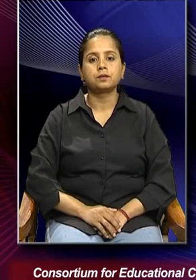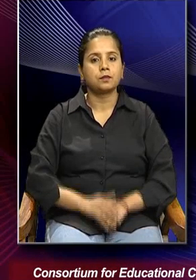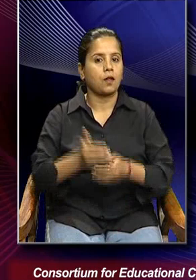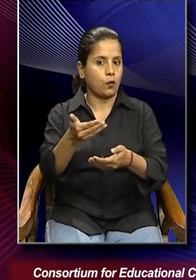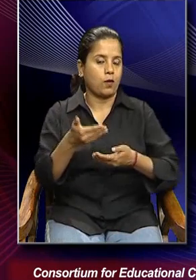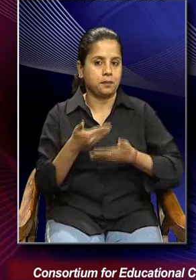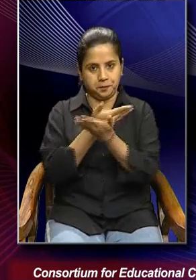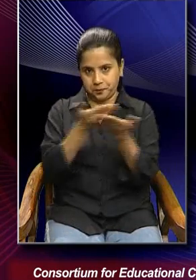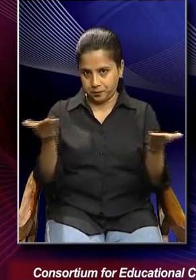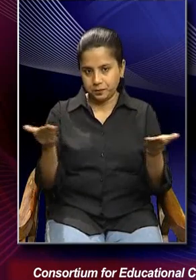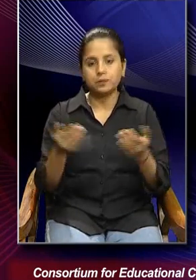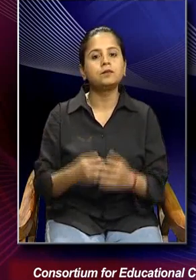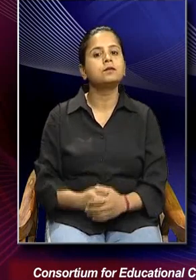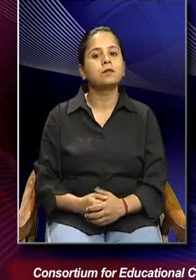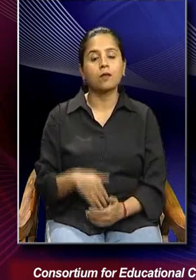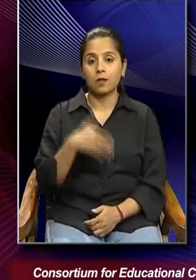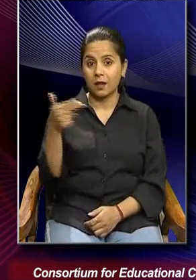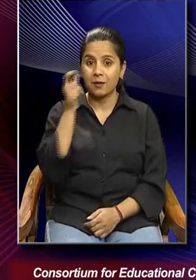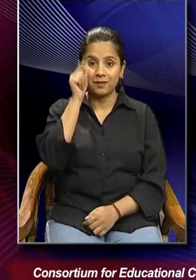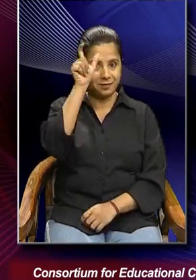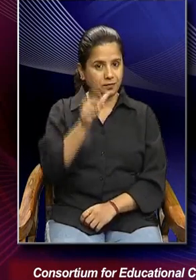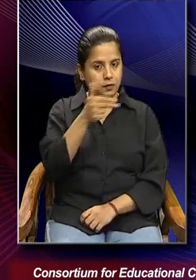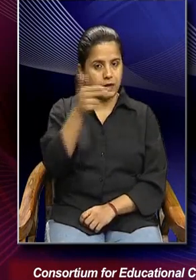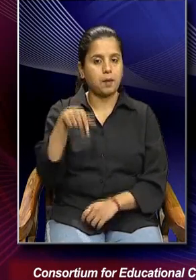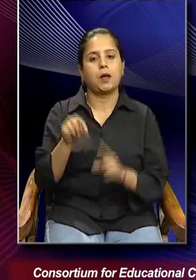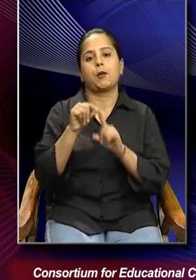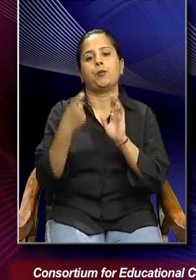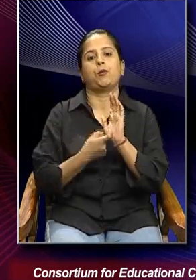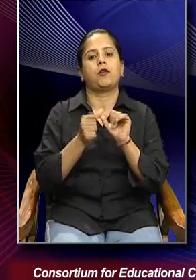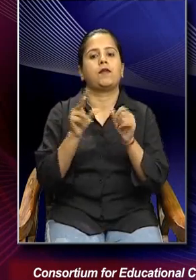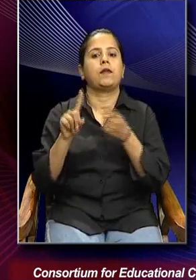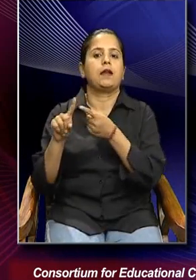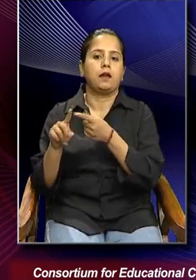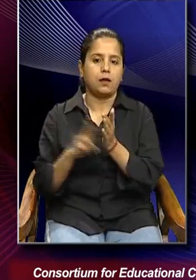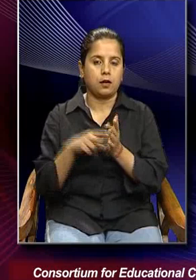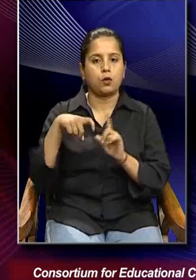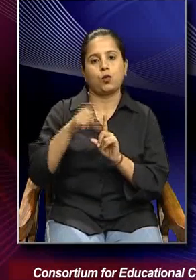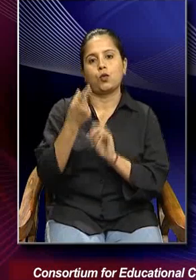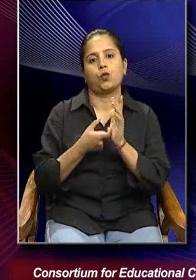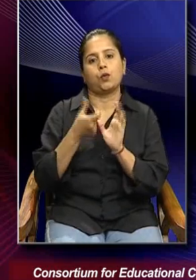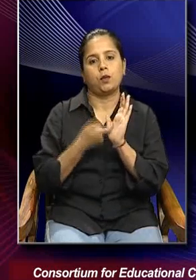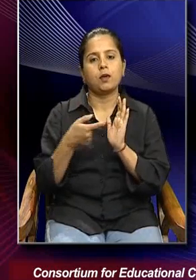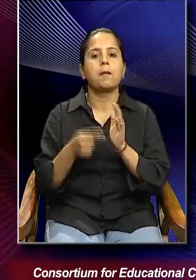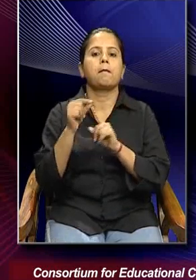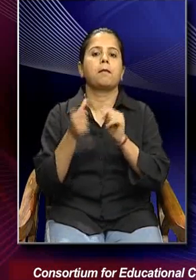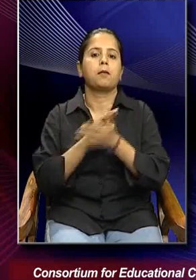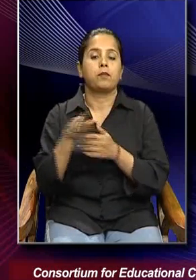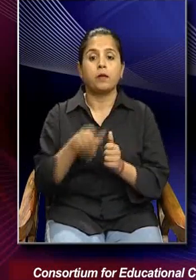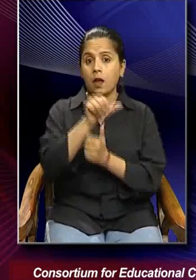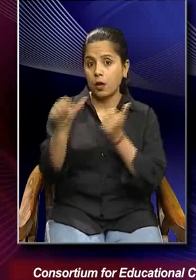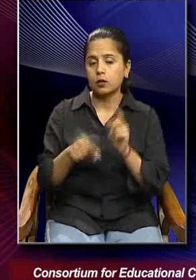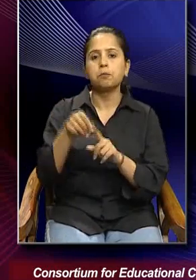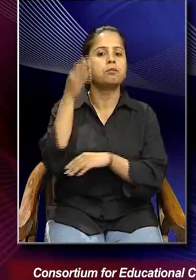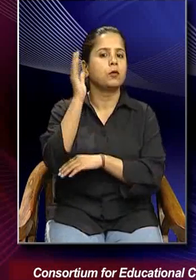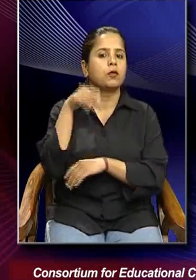Welcome everyone. Myself, Dr. Praveen Kumar Pathak, an Associate Professor in the